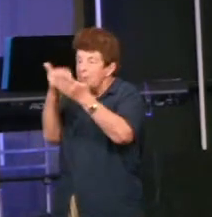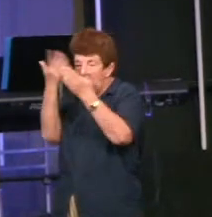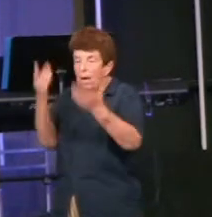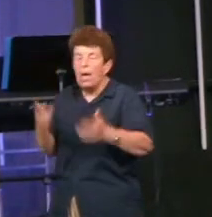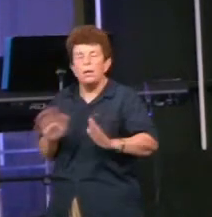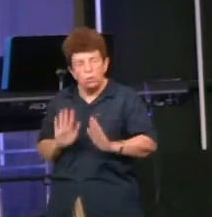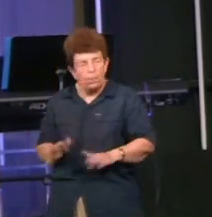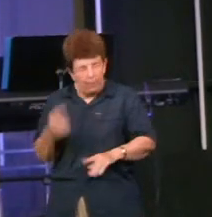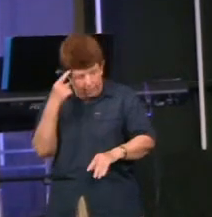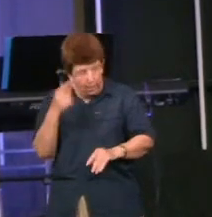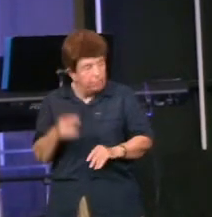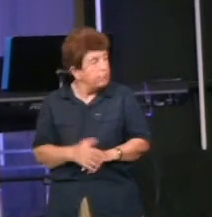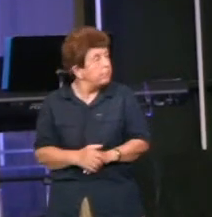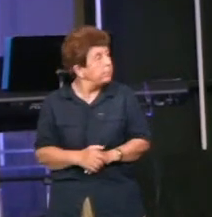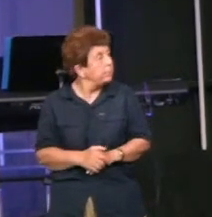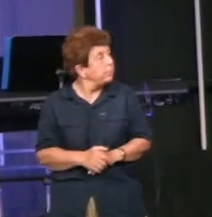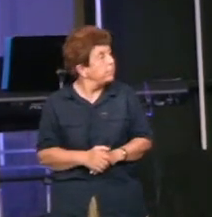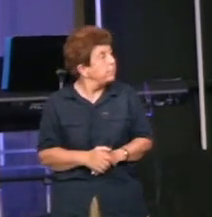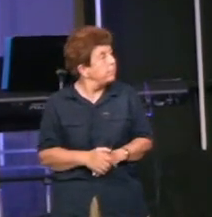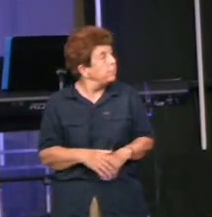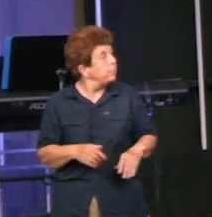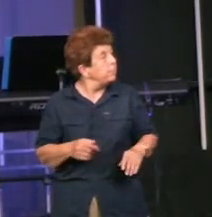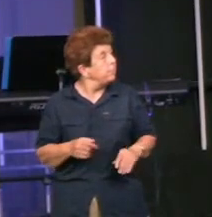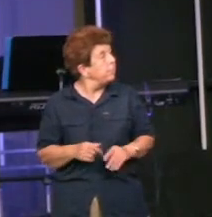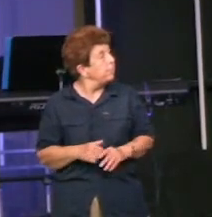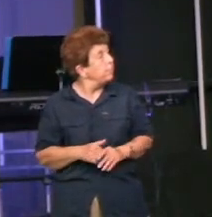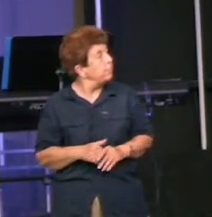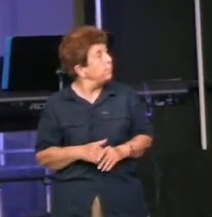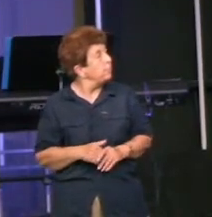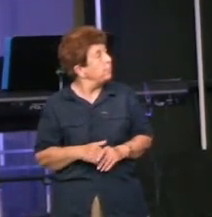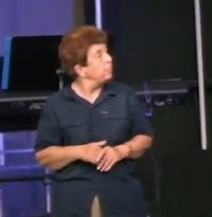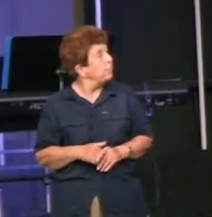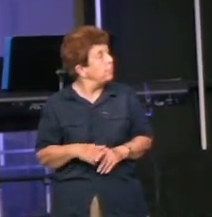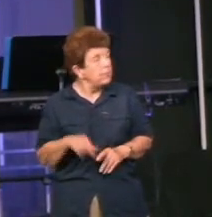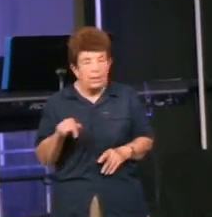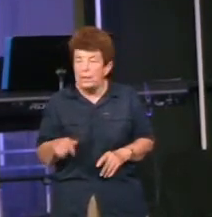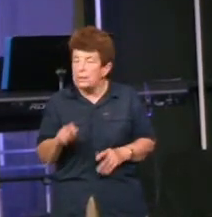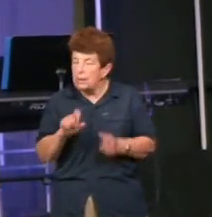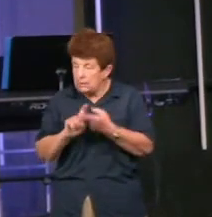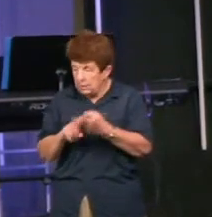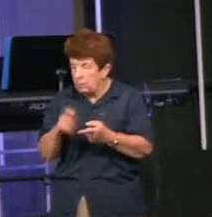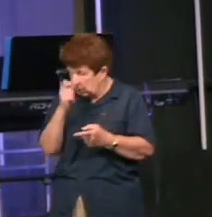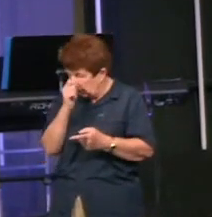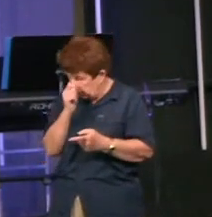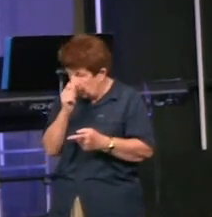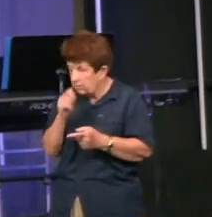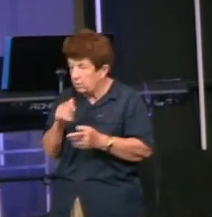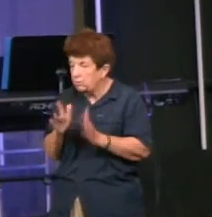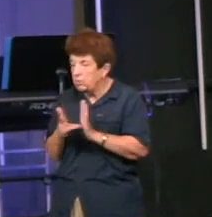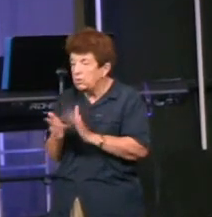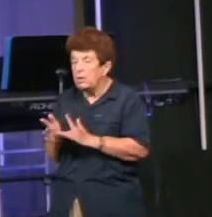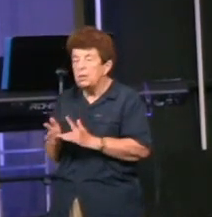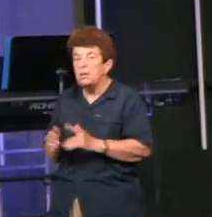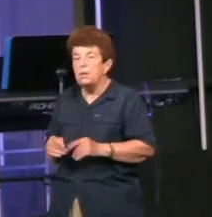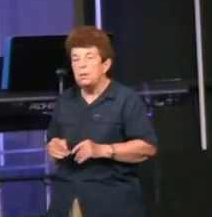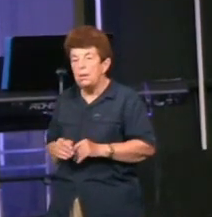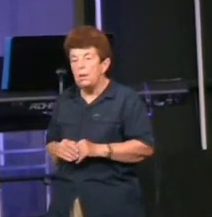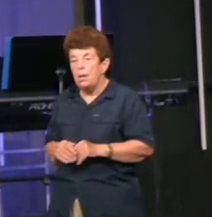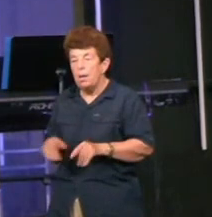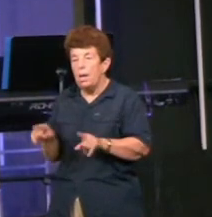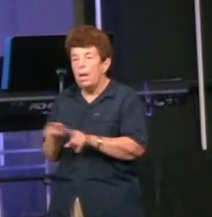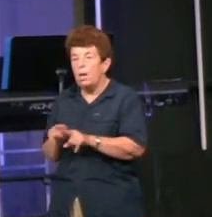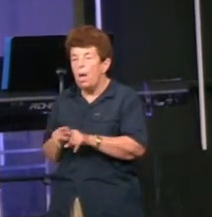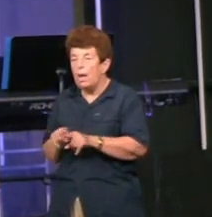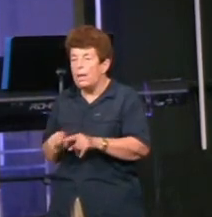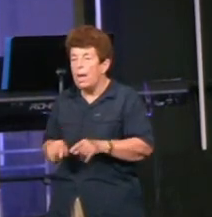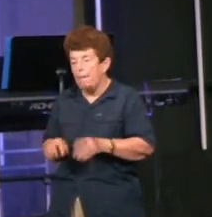I stopped to think, and I'm guilty of this, I went, there's a temptation as Christians to treat Jesus like a